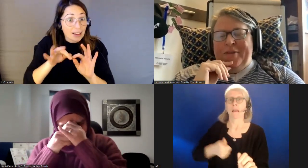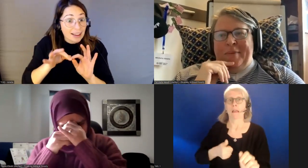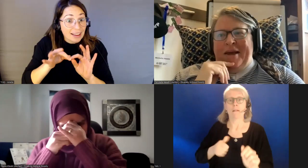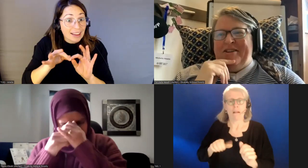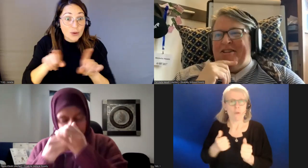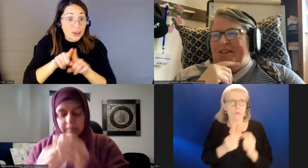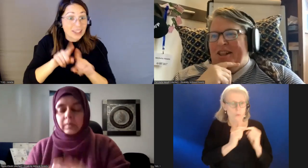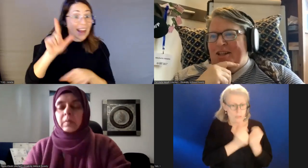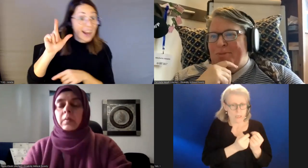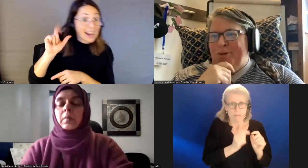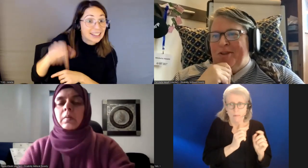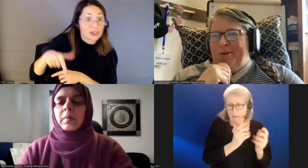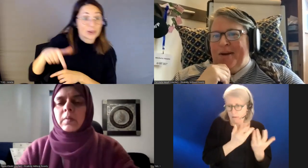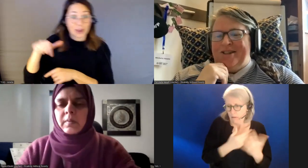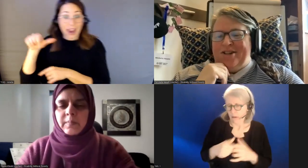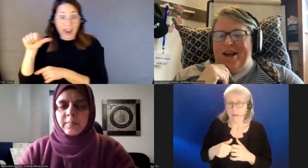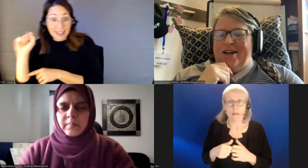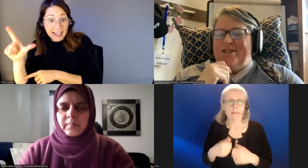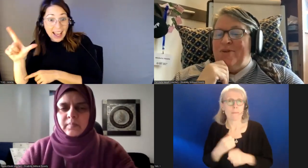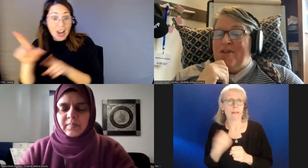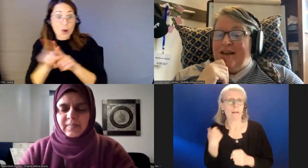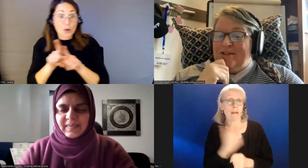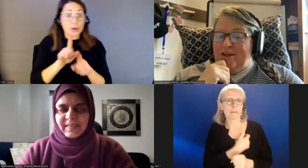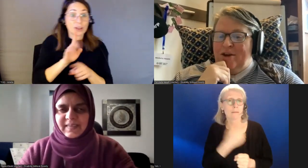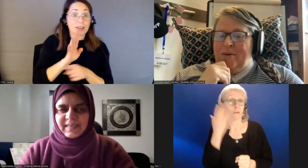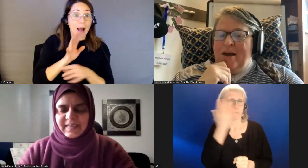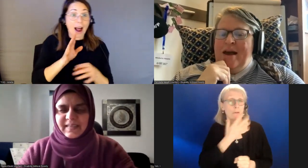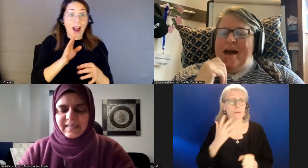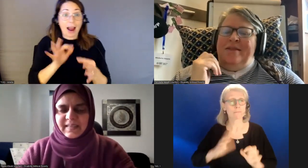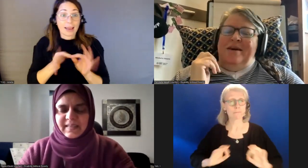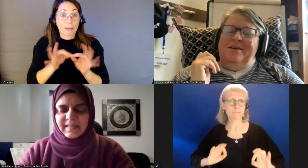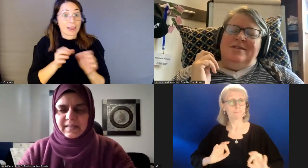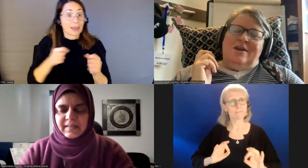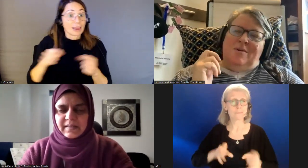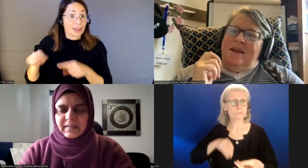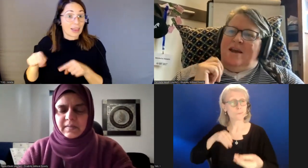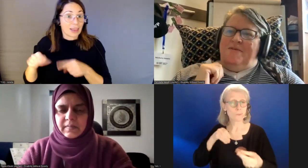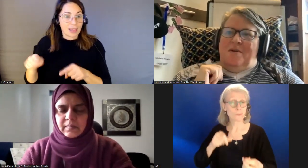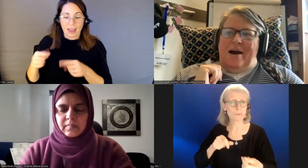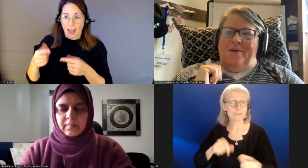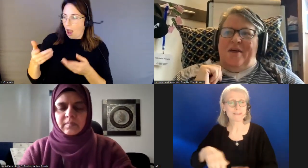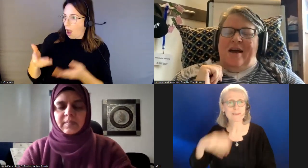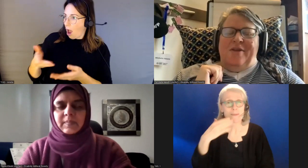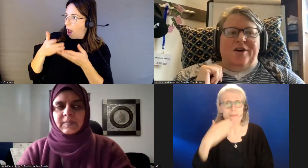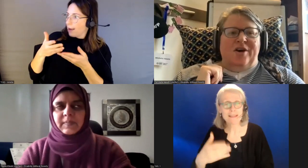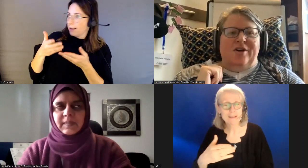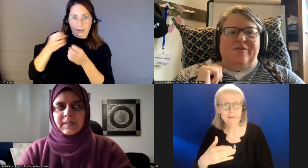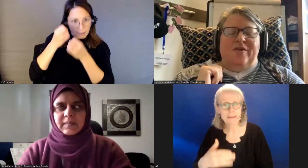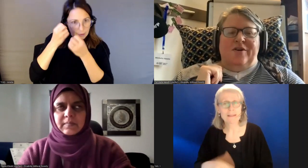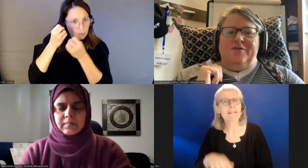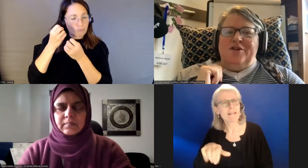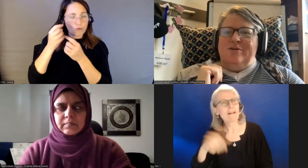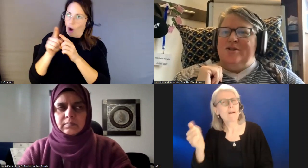people that make us look a lot smoother than we actually are. So thanks to you. And there's so many of you out there that have chosen